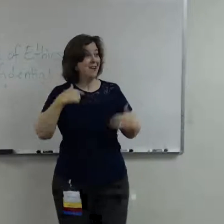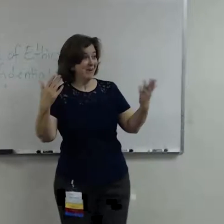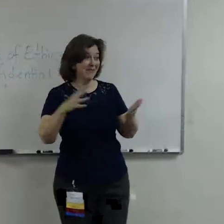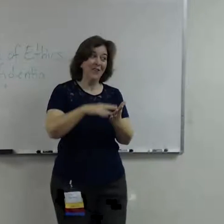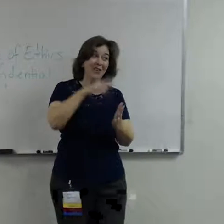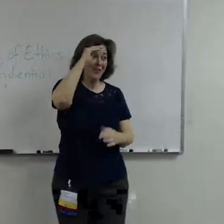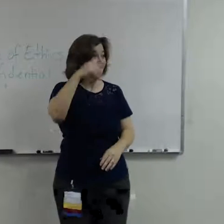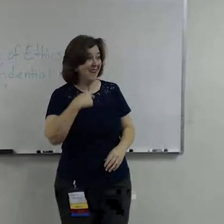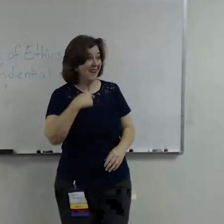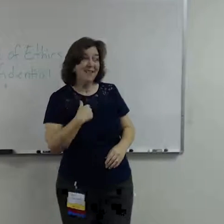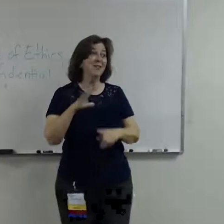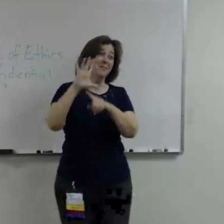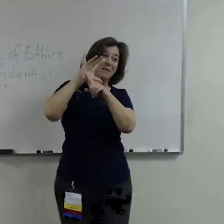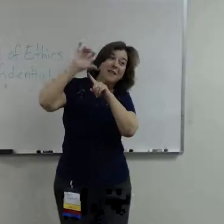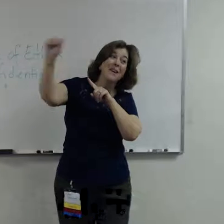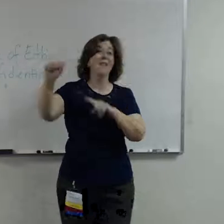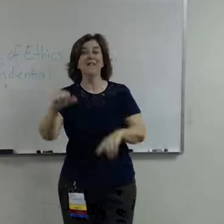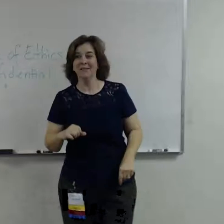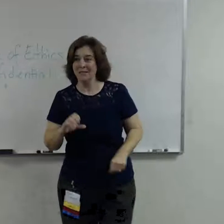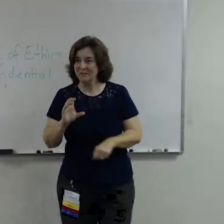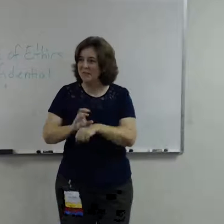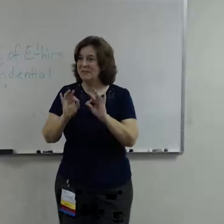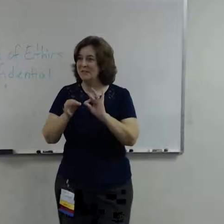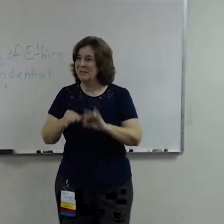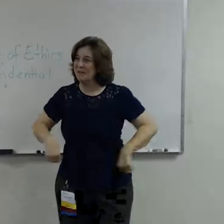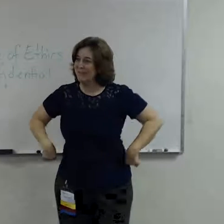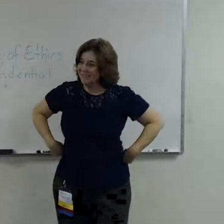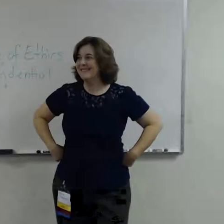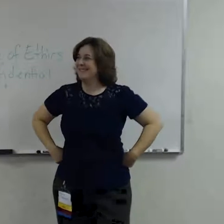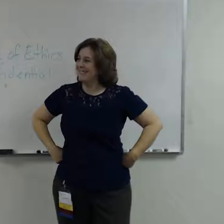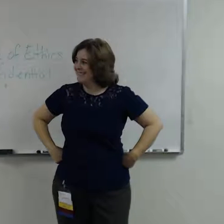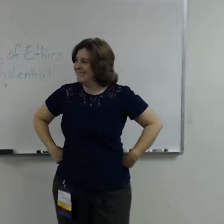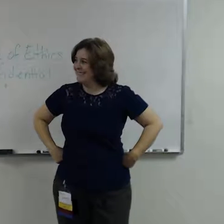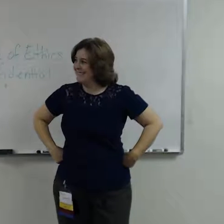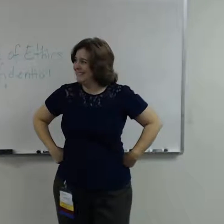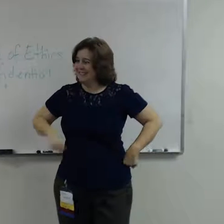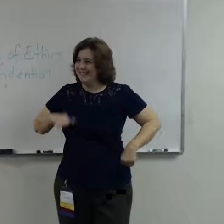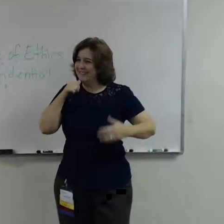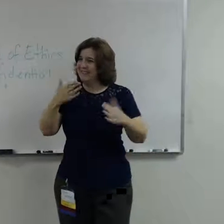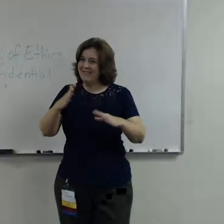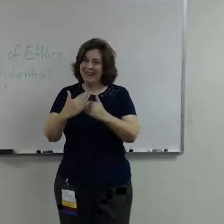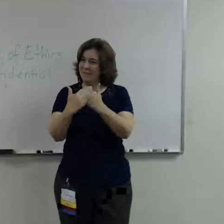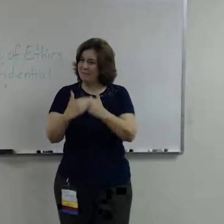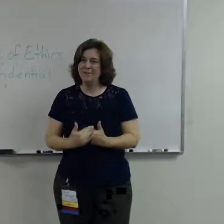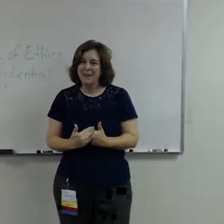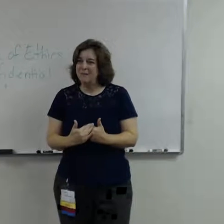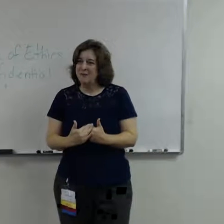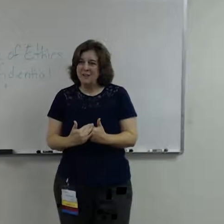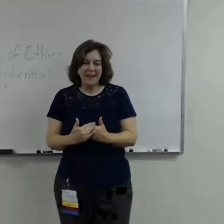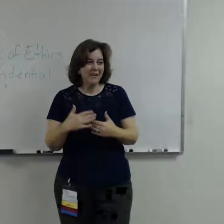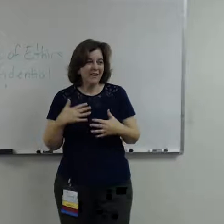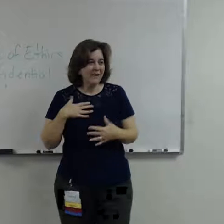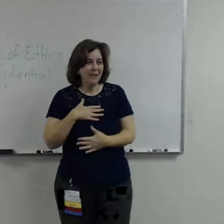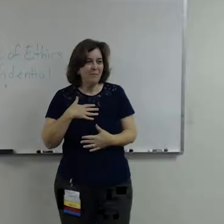here to learn because I'm going to be an awesome church interpreter. Don't let them push you down and keep you